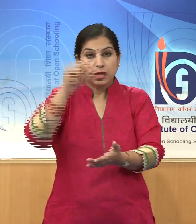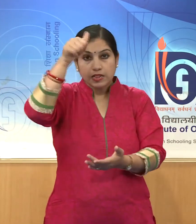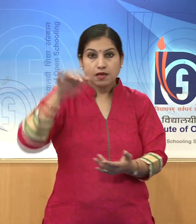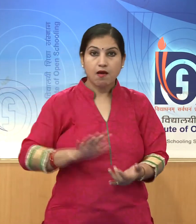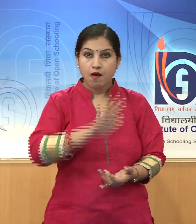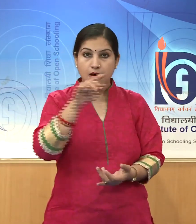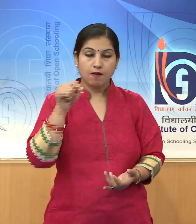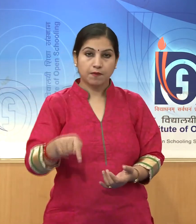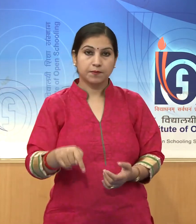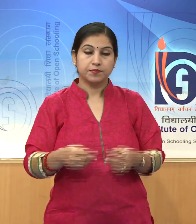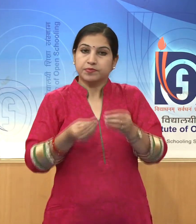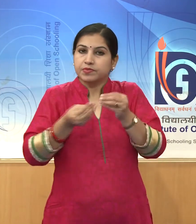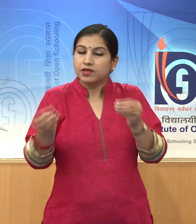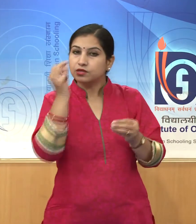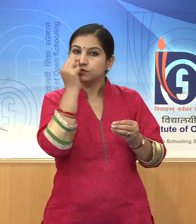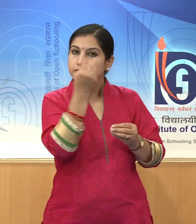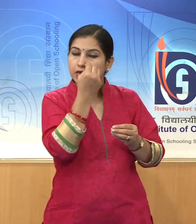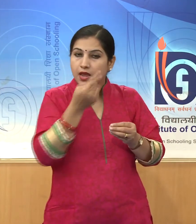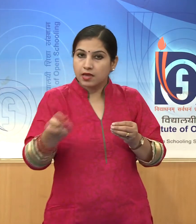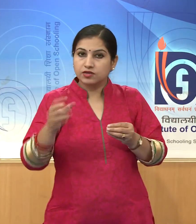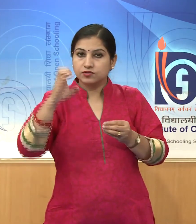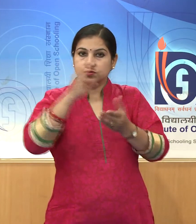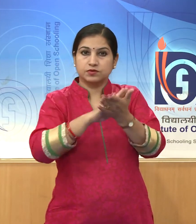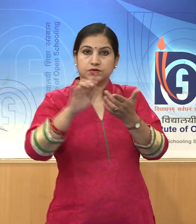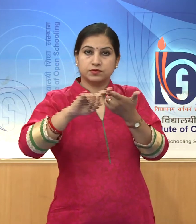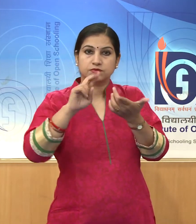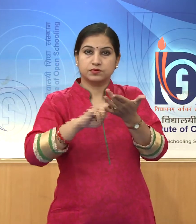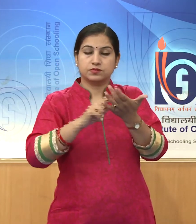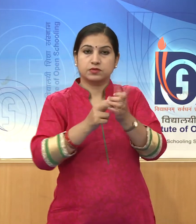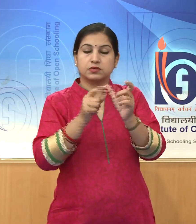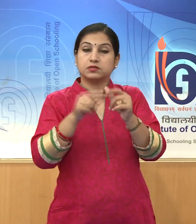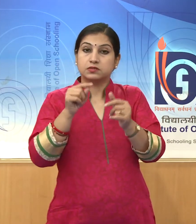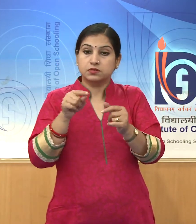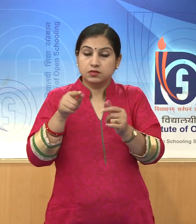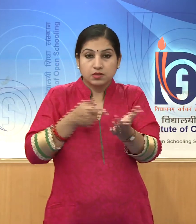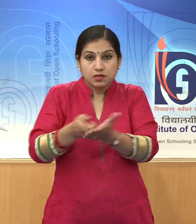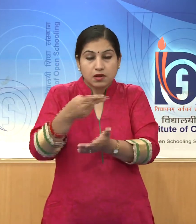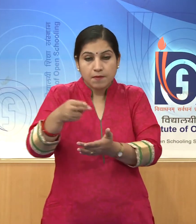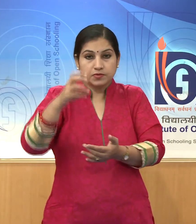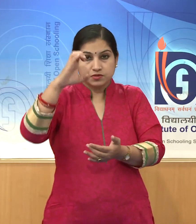India near Chennai named Cholamandalam